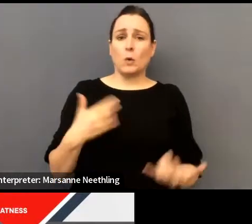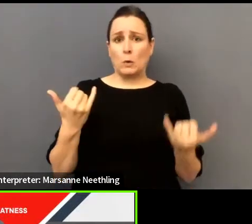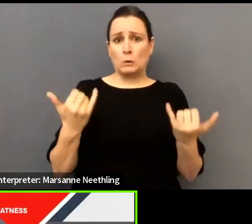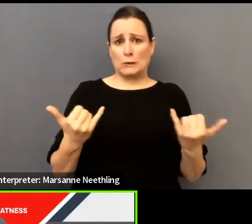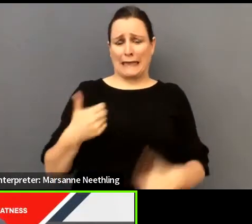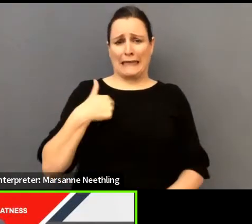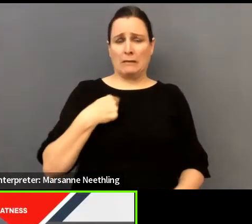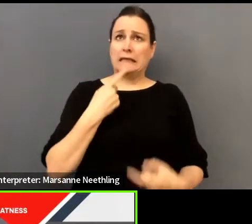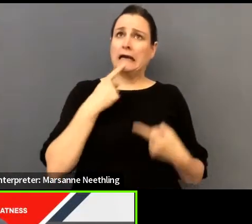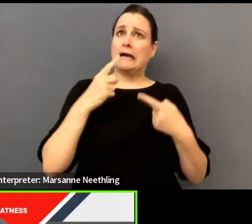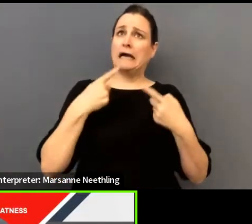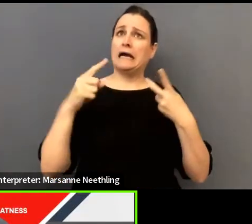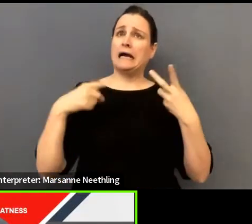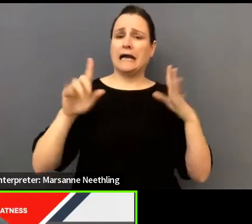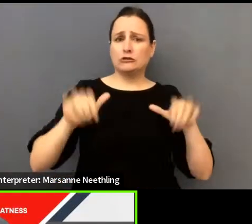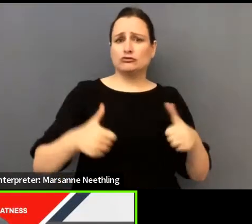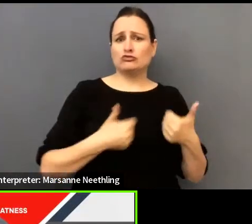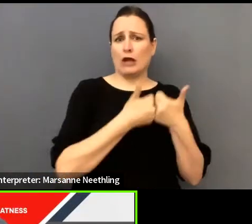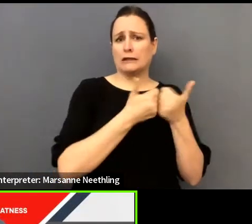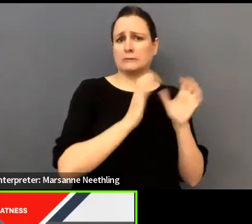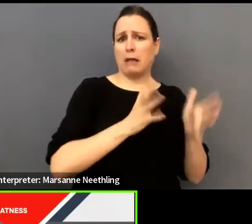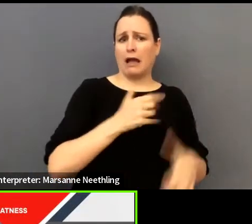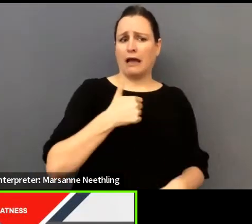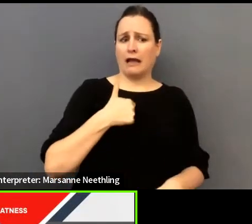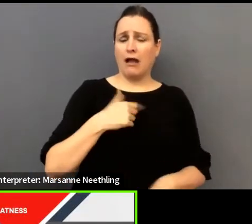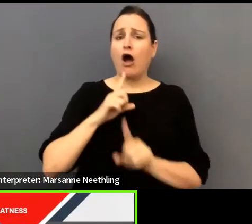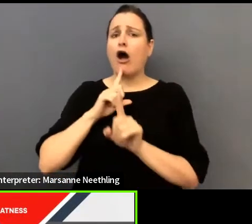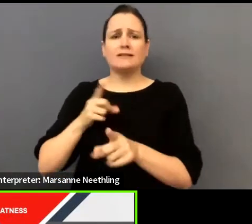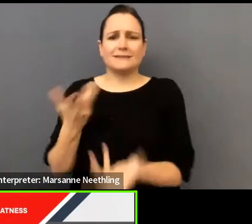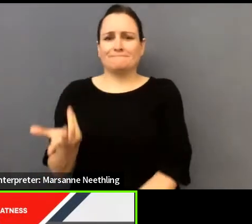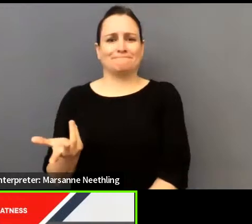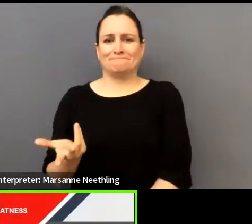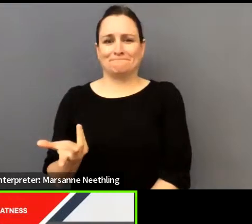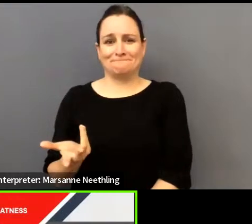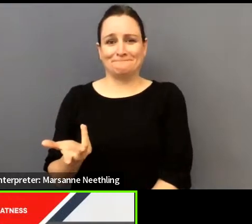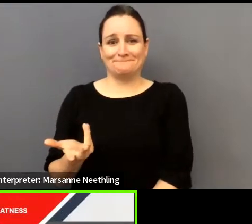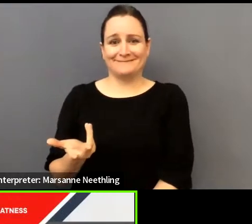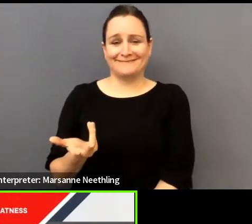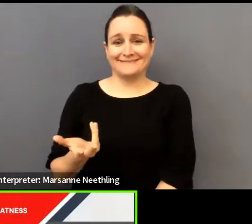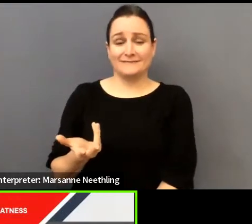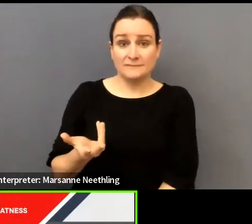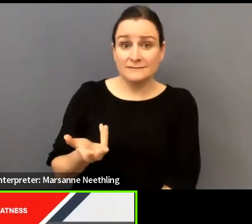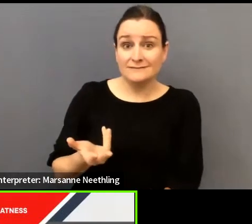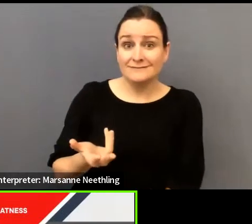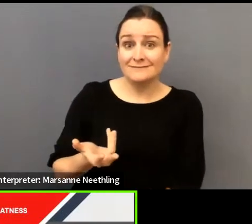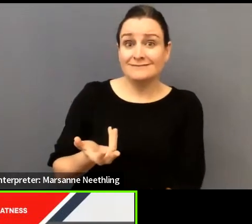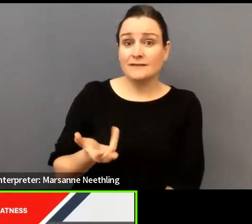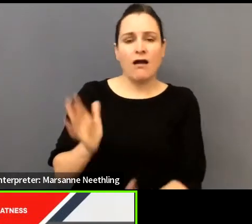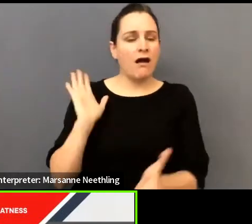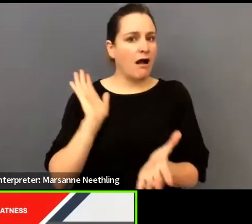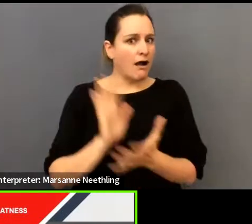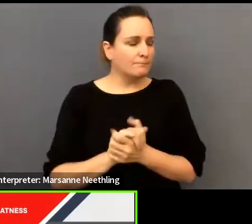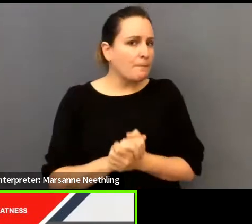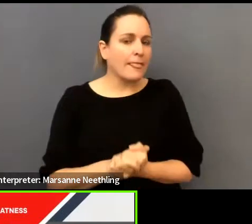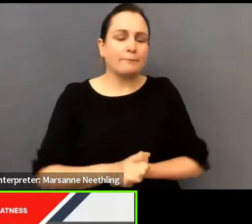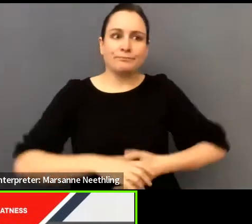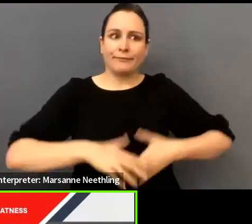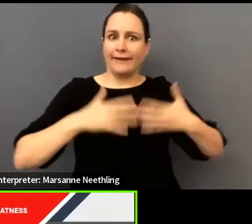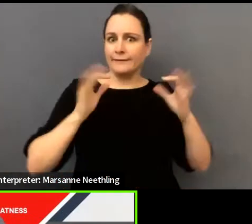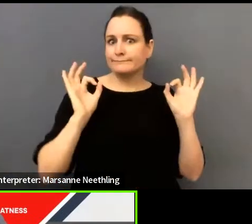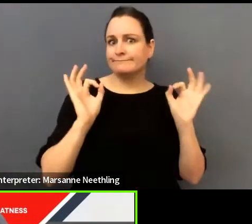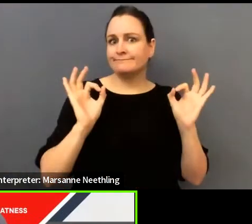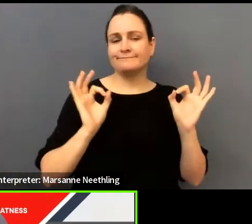but it's really a concern that we are talking this beautiful, accommodation of, I mean, we